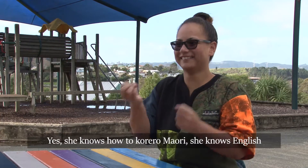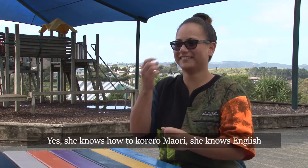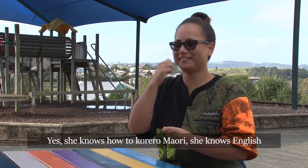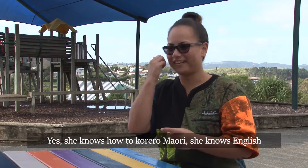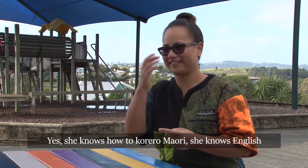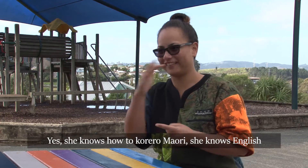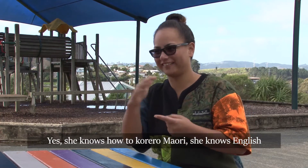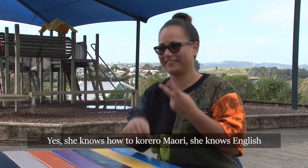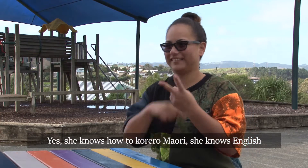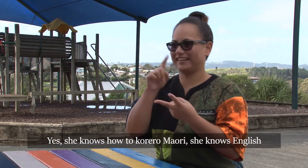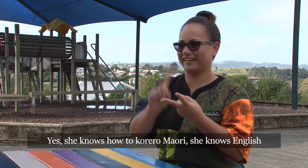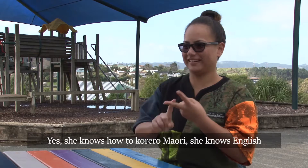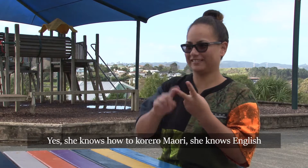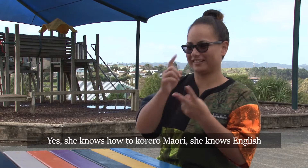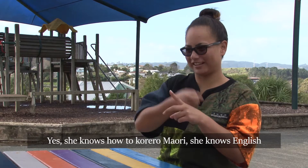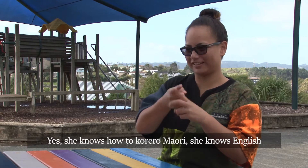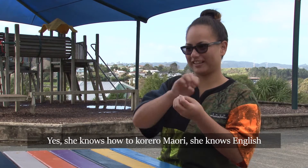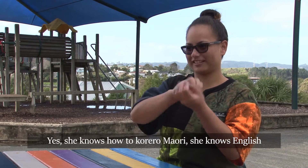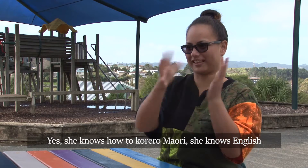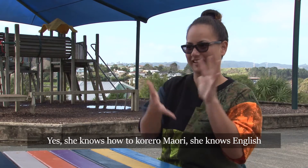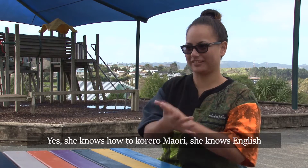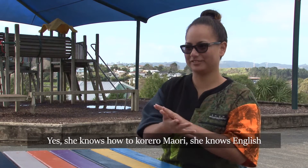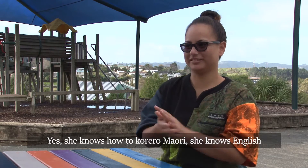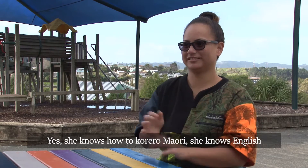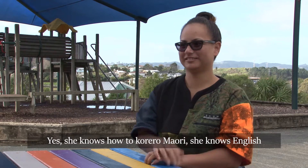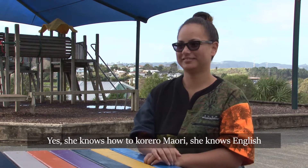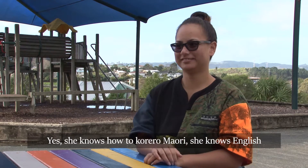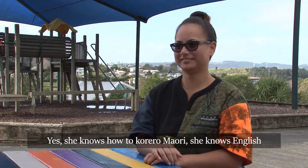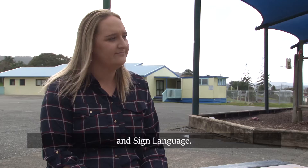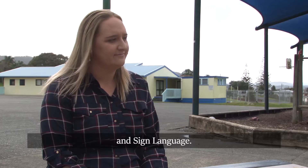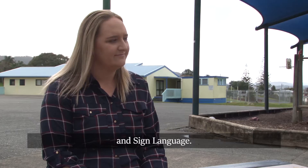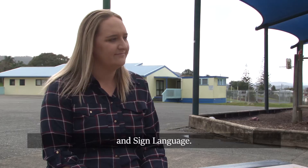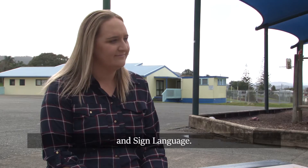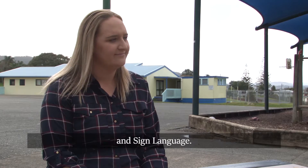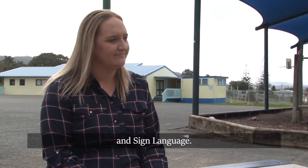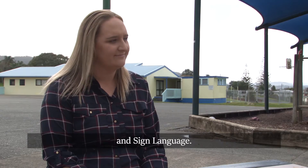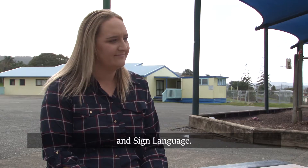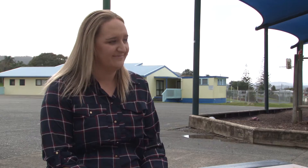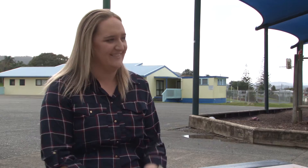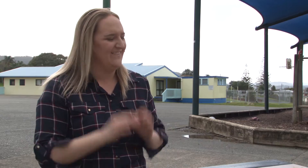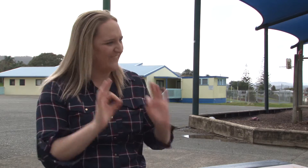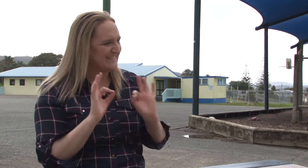Yes, she knows how to kōrero Māori, she knows English and sign language.